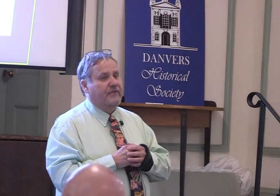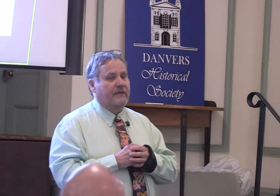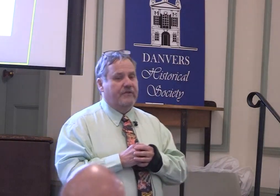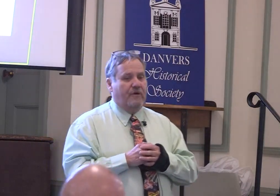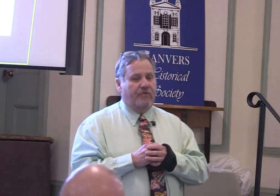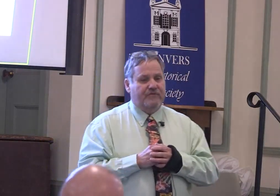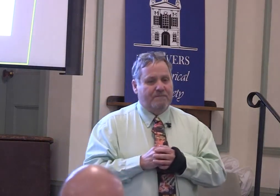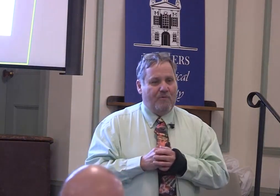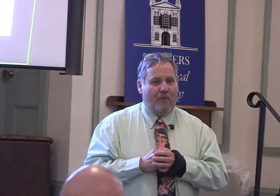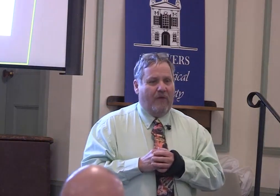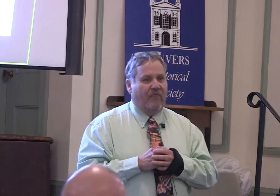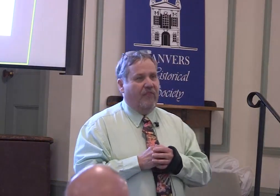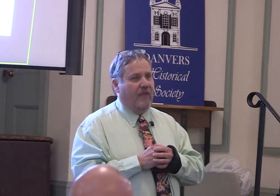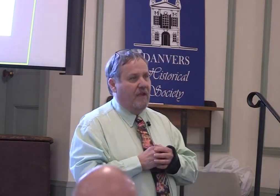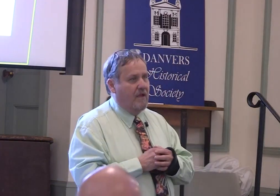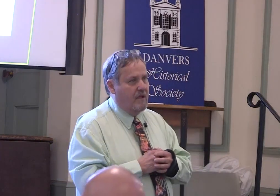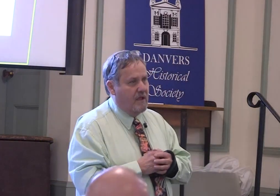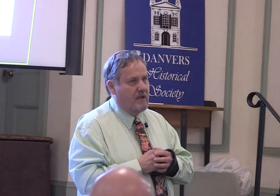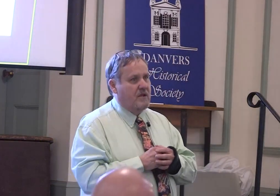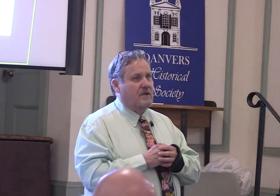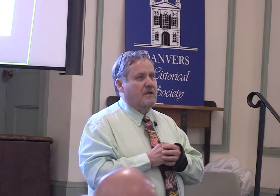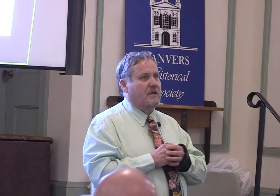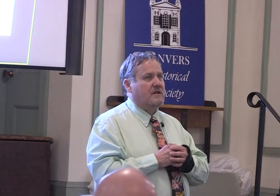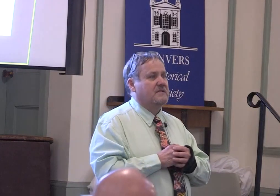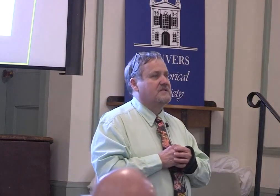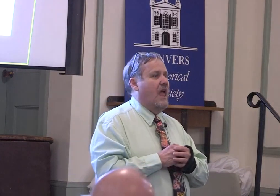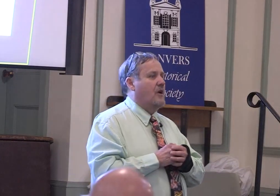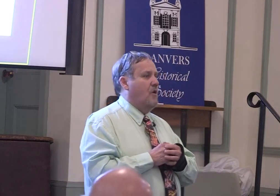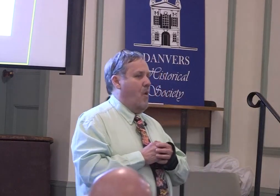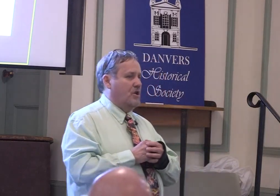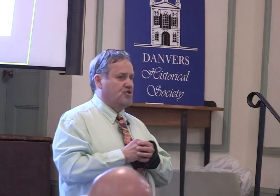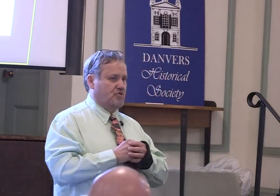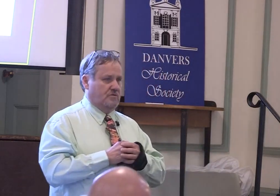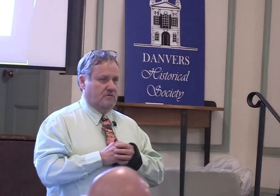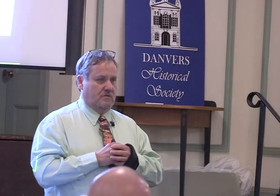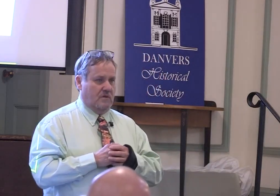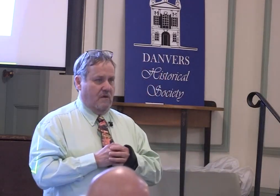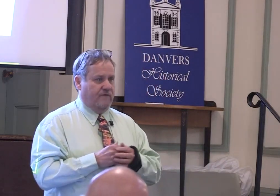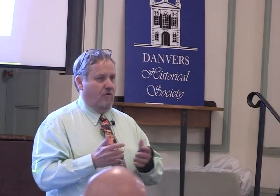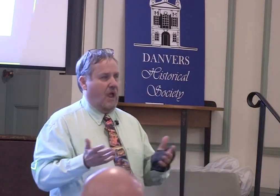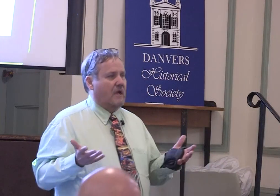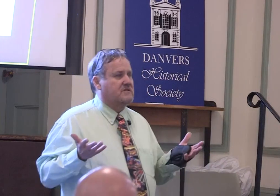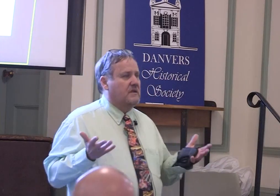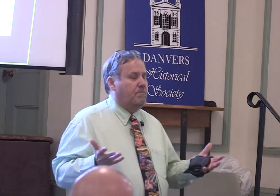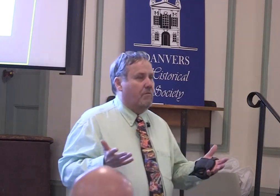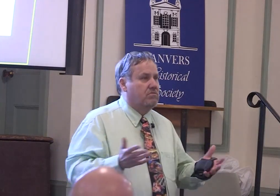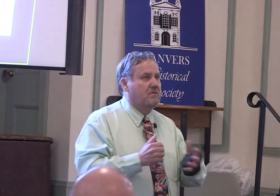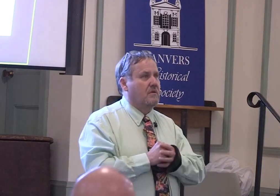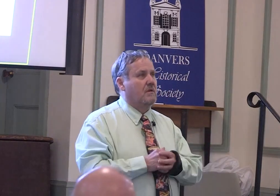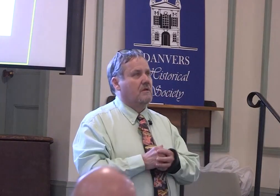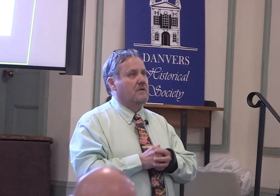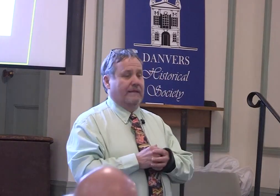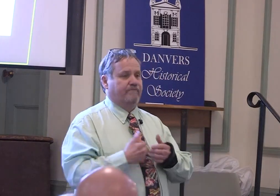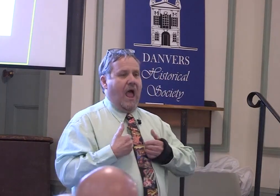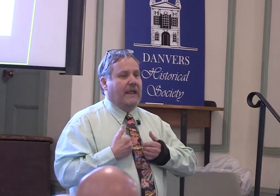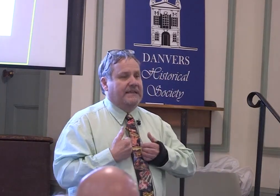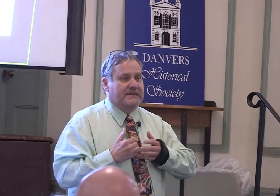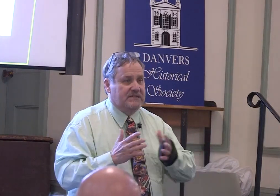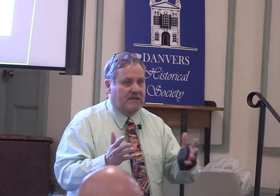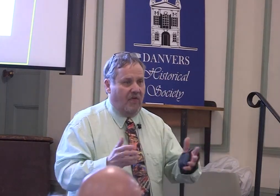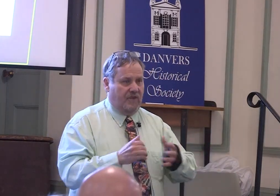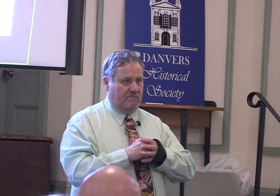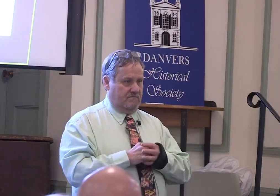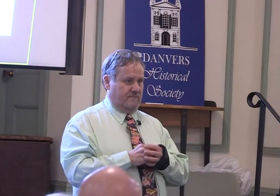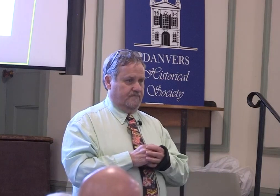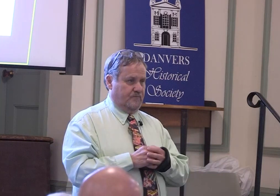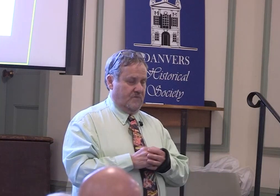I think the other important thing is technology. For example, okay, I can't